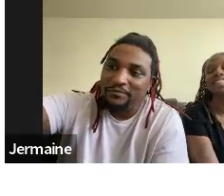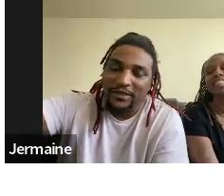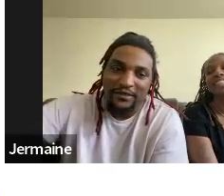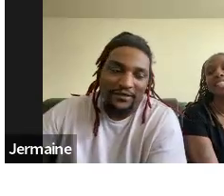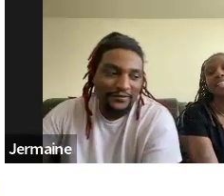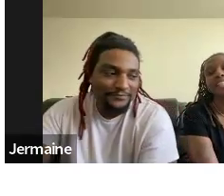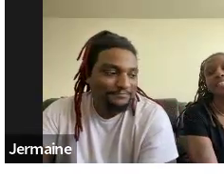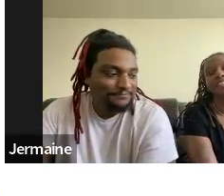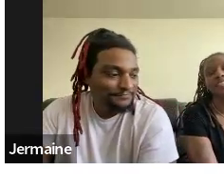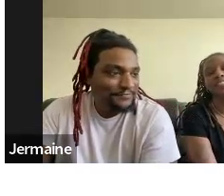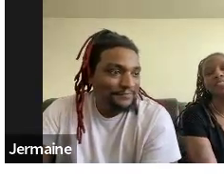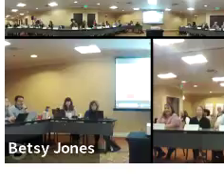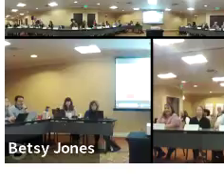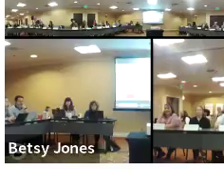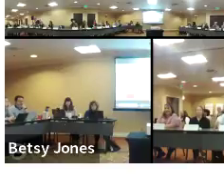But